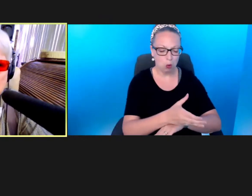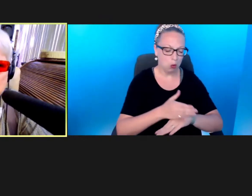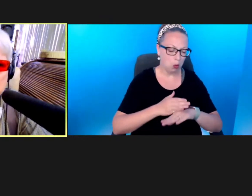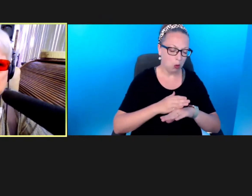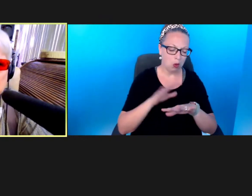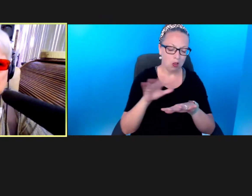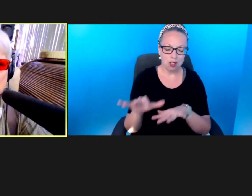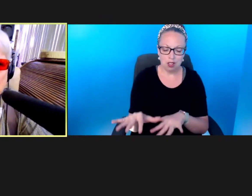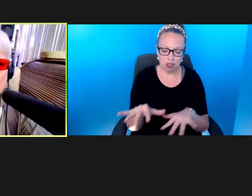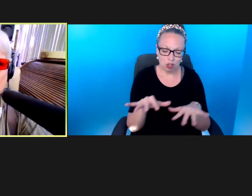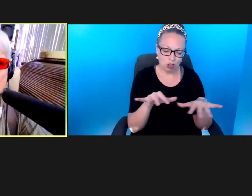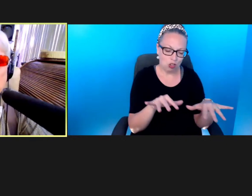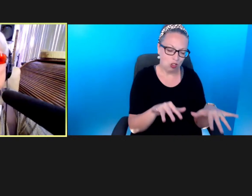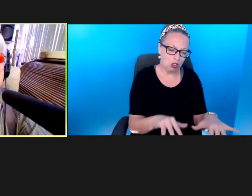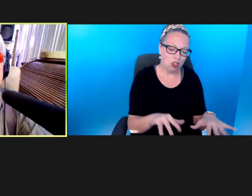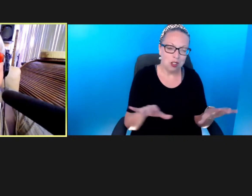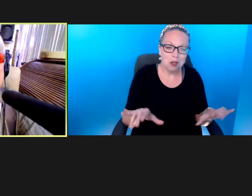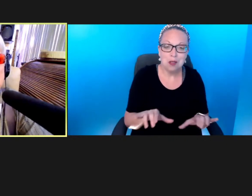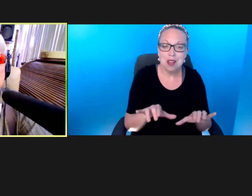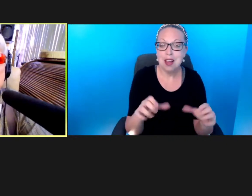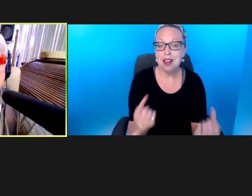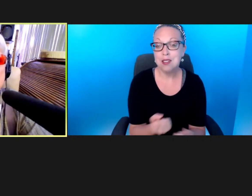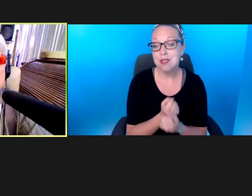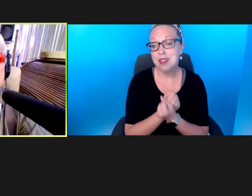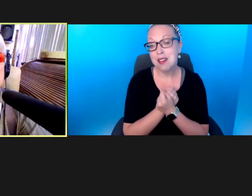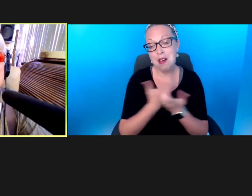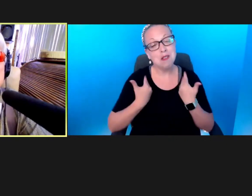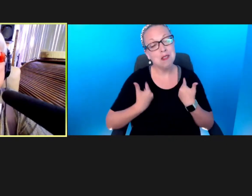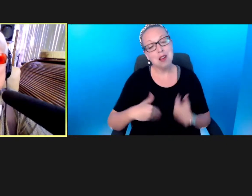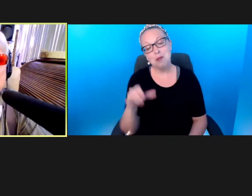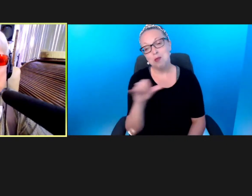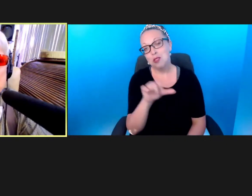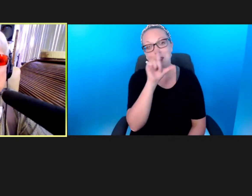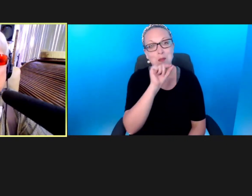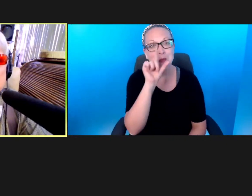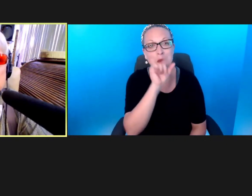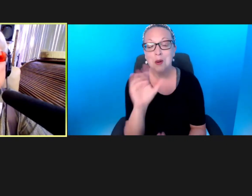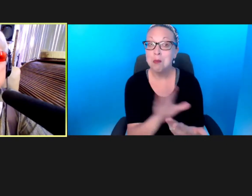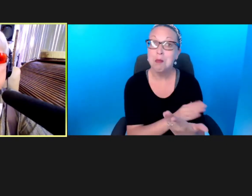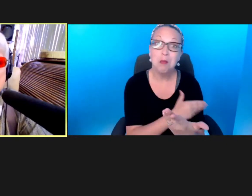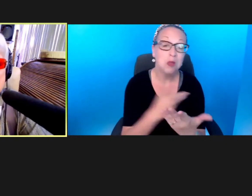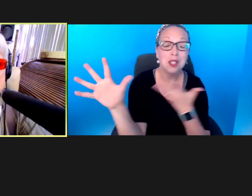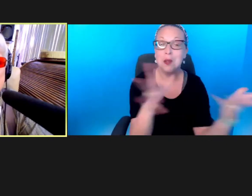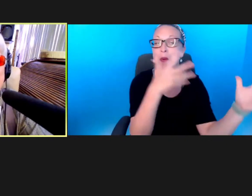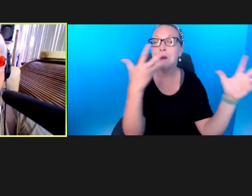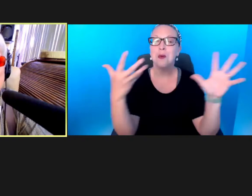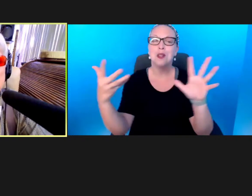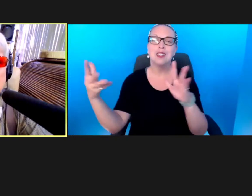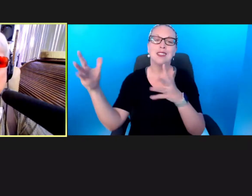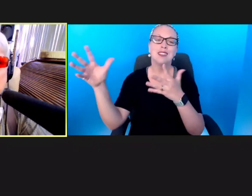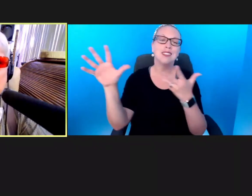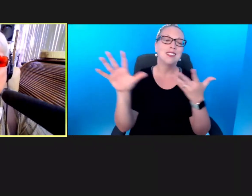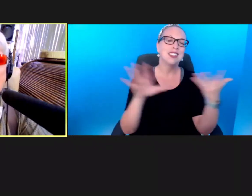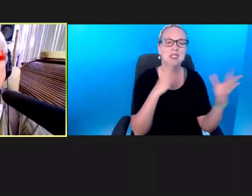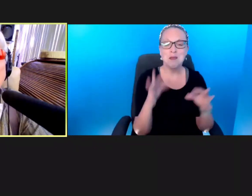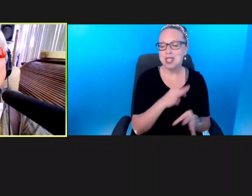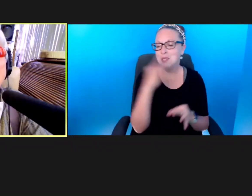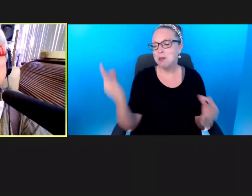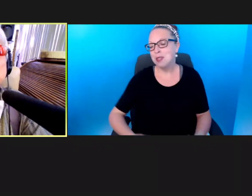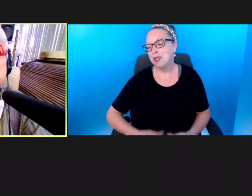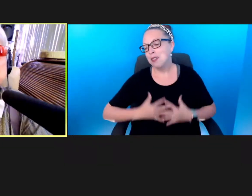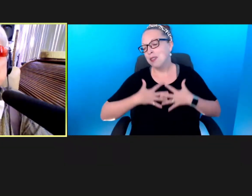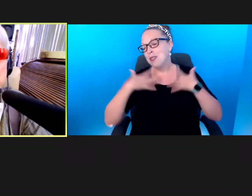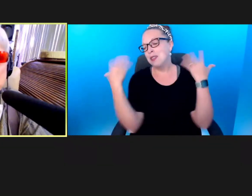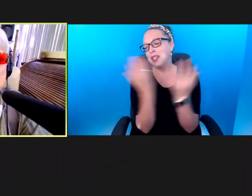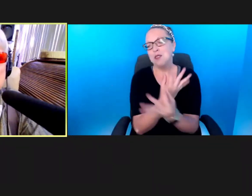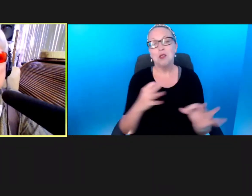act of love. I'm just a bird. Music's the wind. My spirit's flying free.